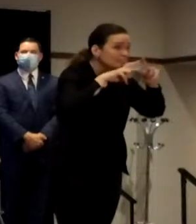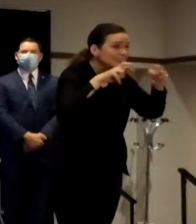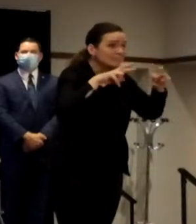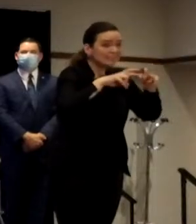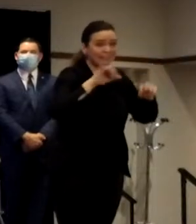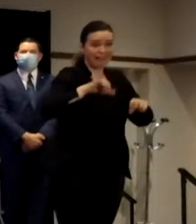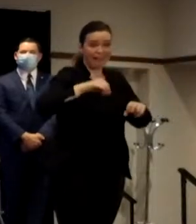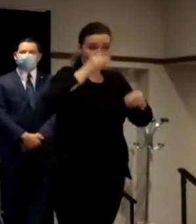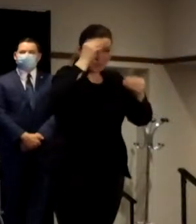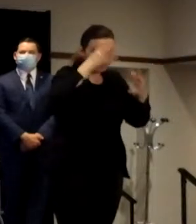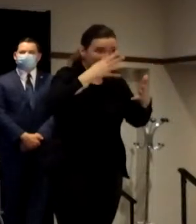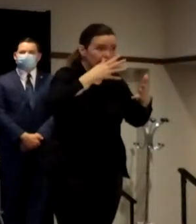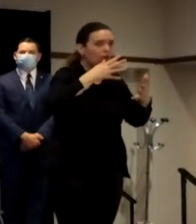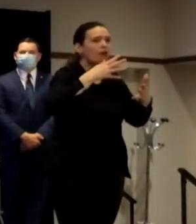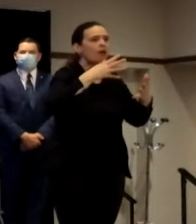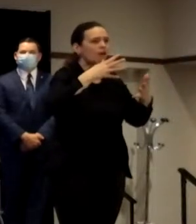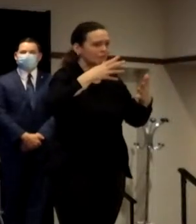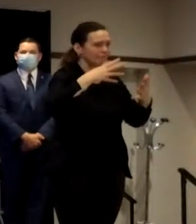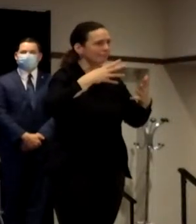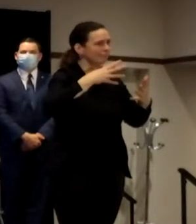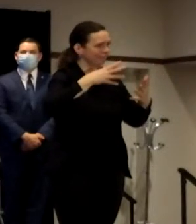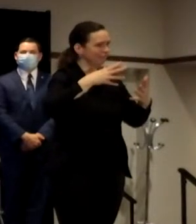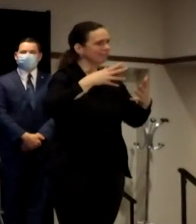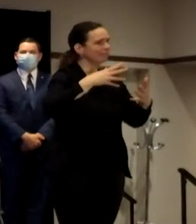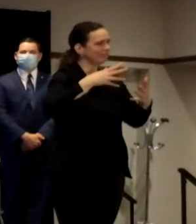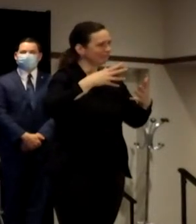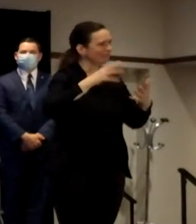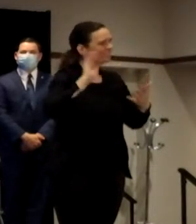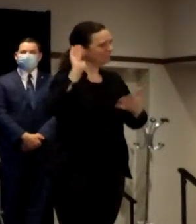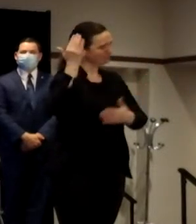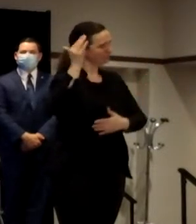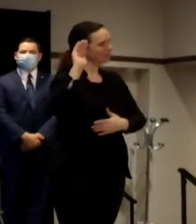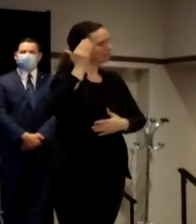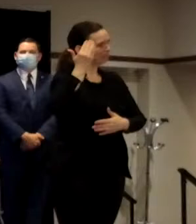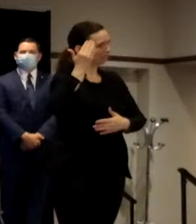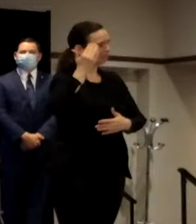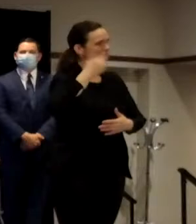of Pediatrics. And there was also a